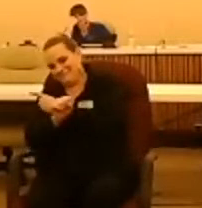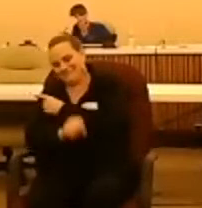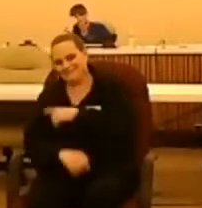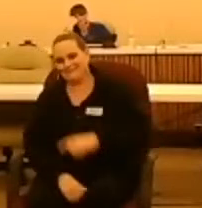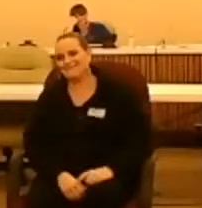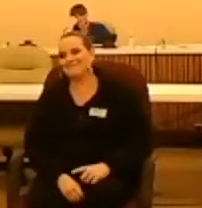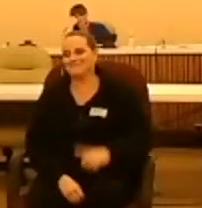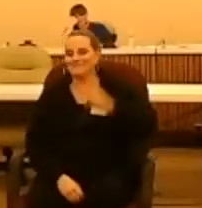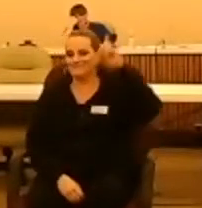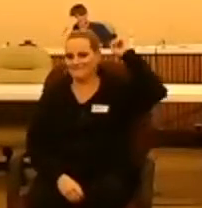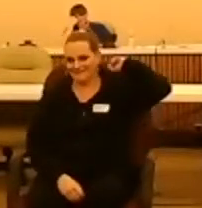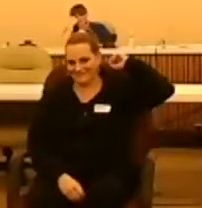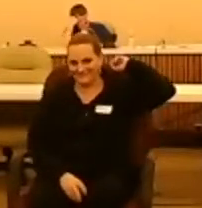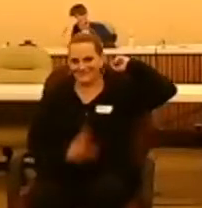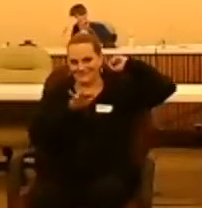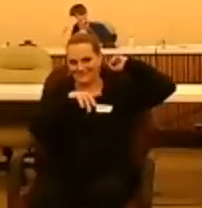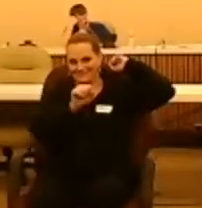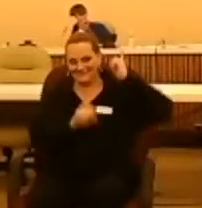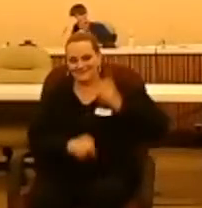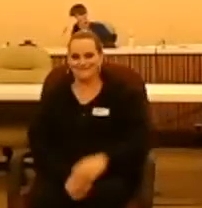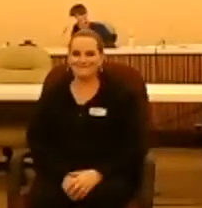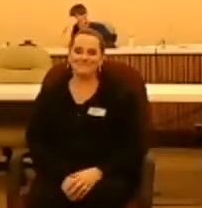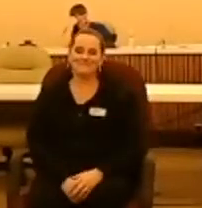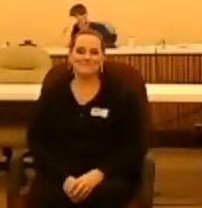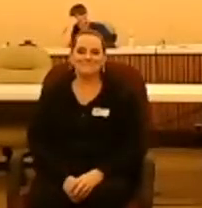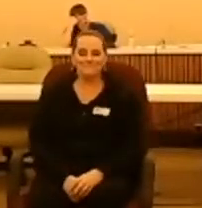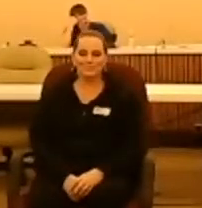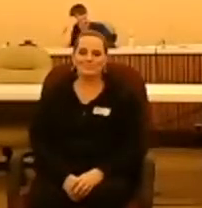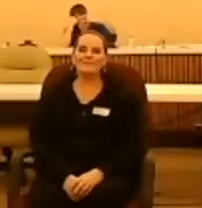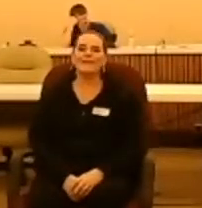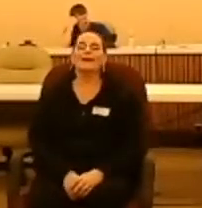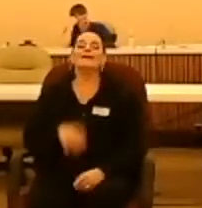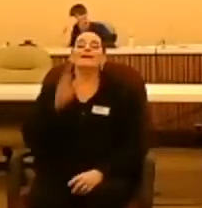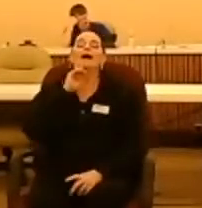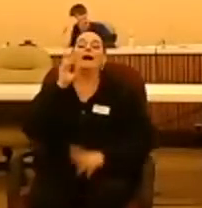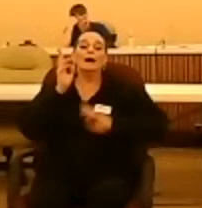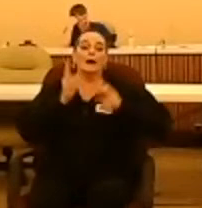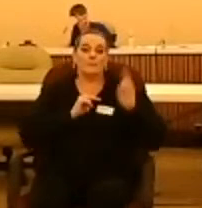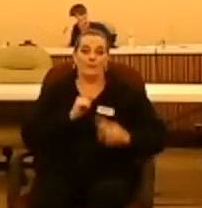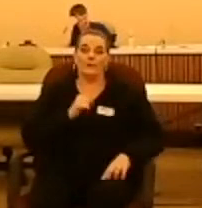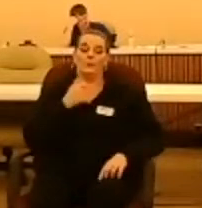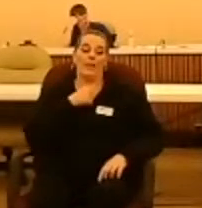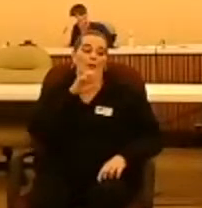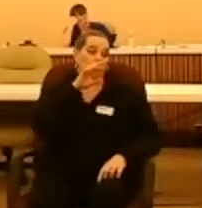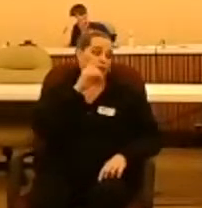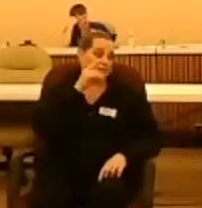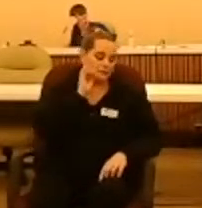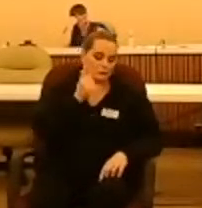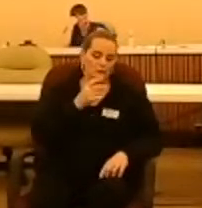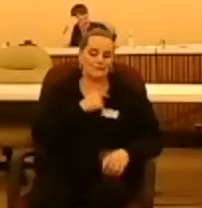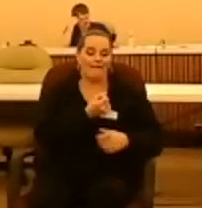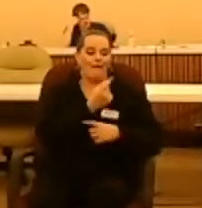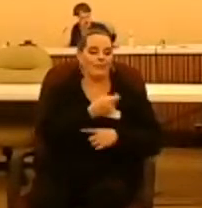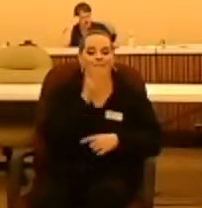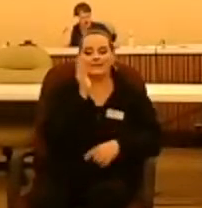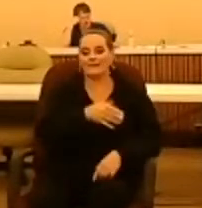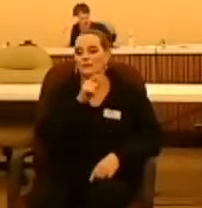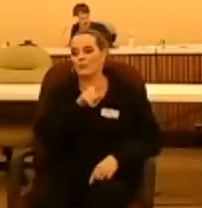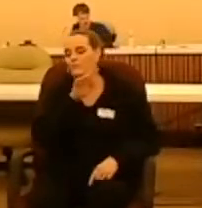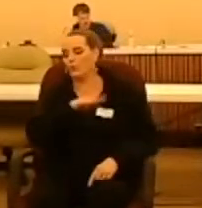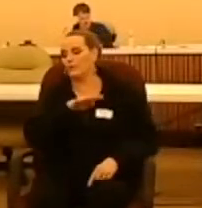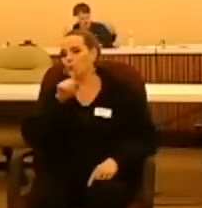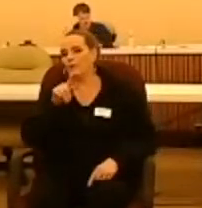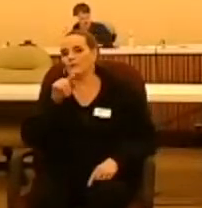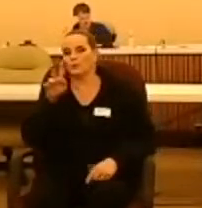Aye. Supervisor Schultz? Aye. Fellow board members, I have a resolution